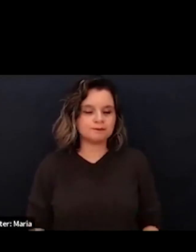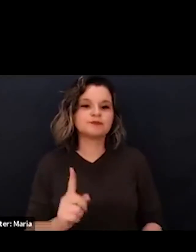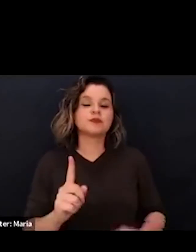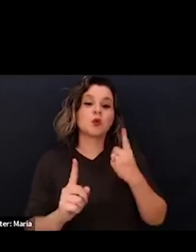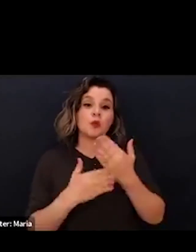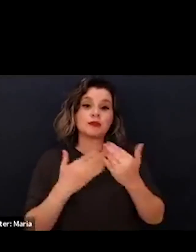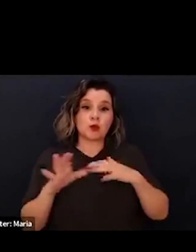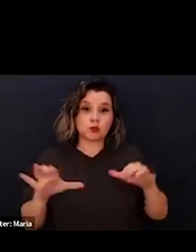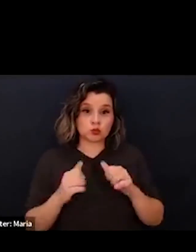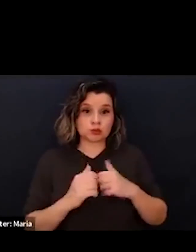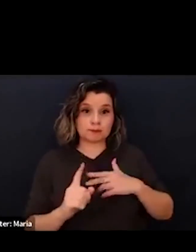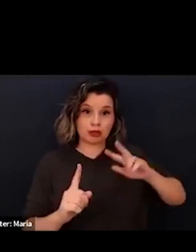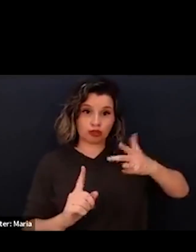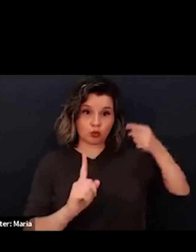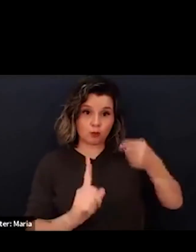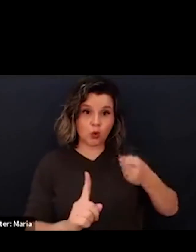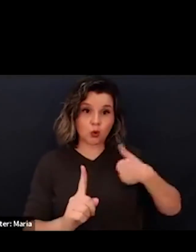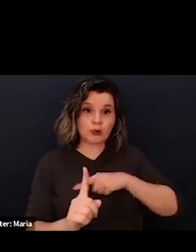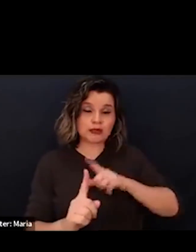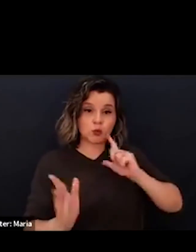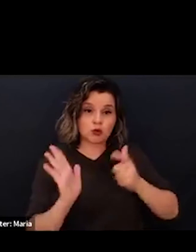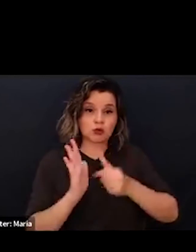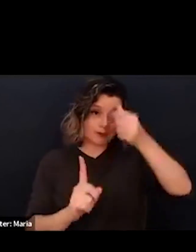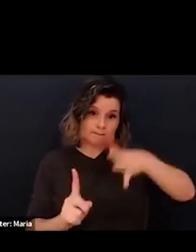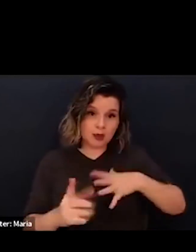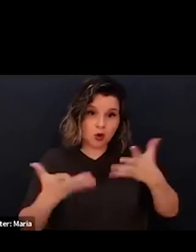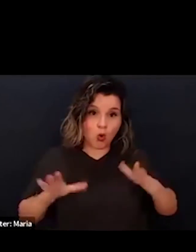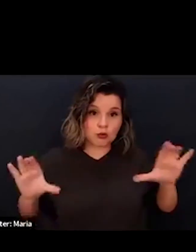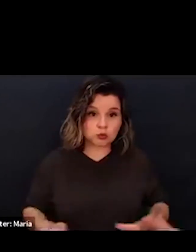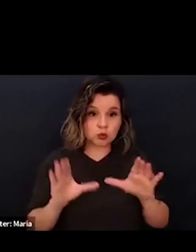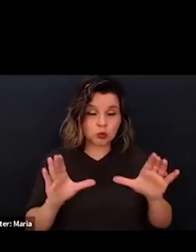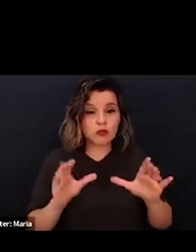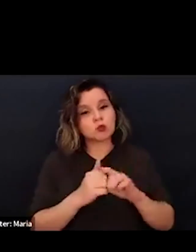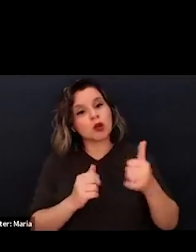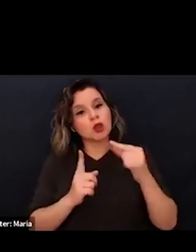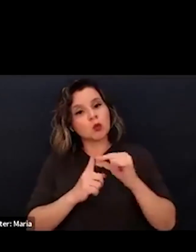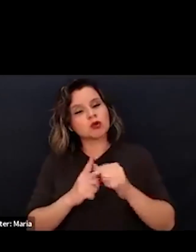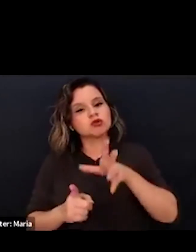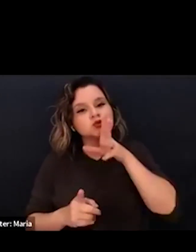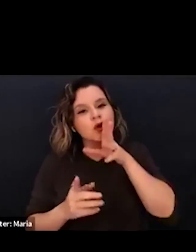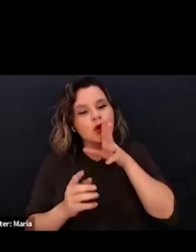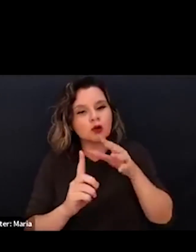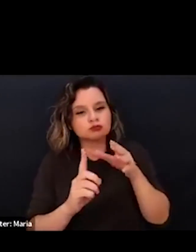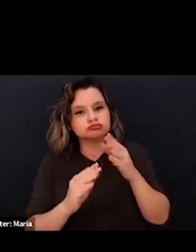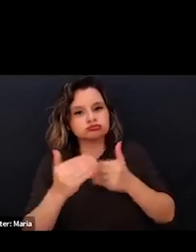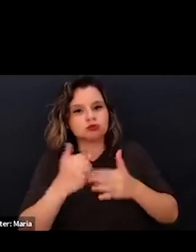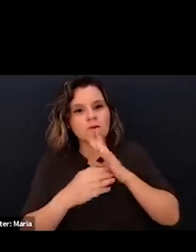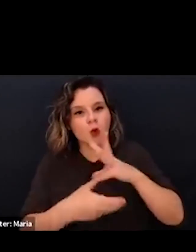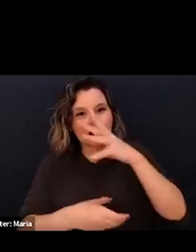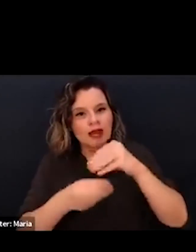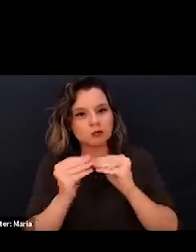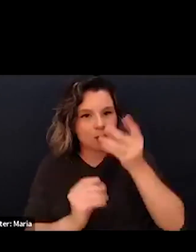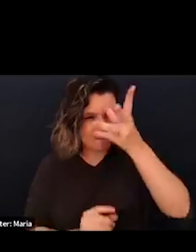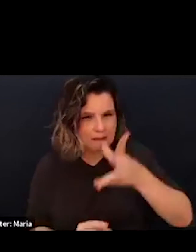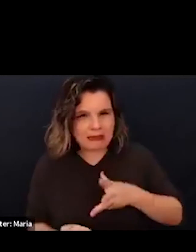thing we have to do, as my third point, is we need to acknowledge what men are already doing. So in other words, we can talk prospectively about we need to engage more men, but I've been